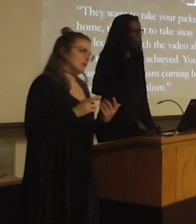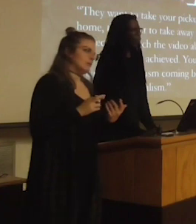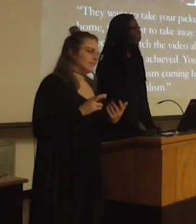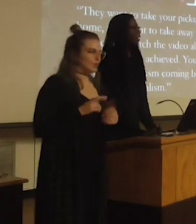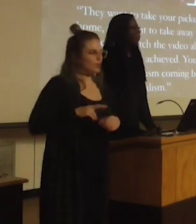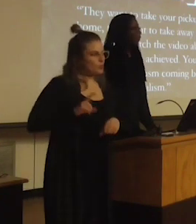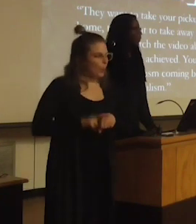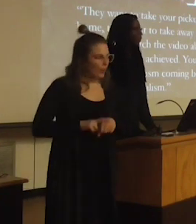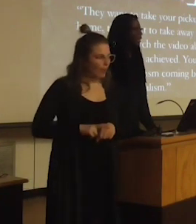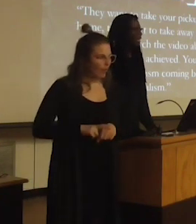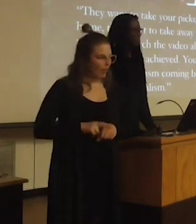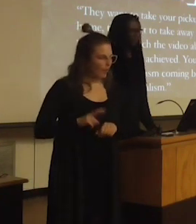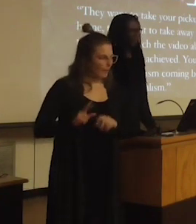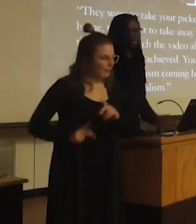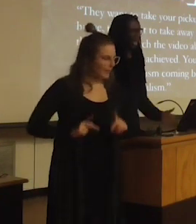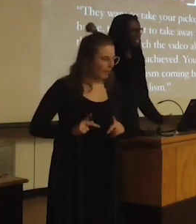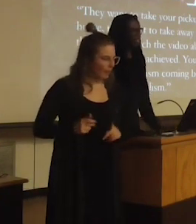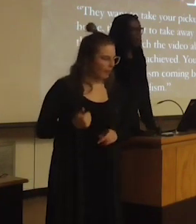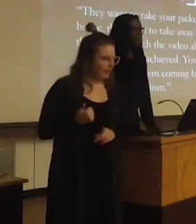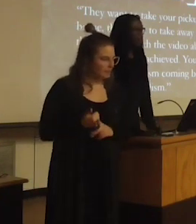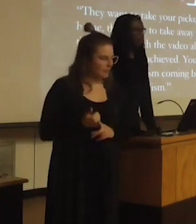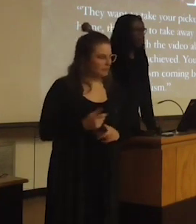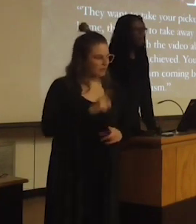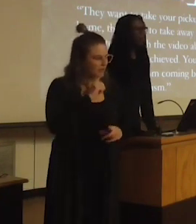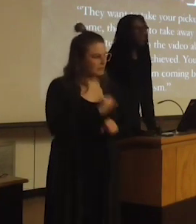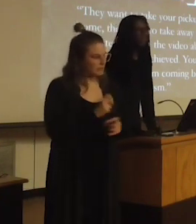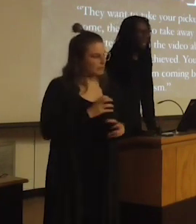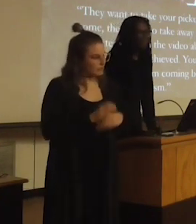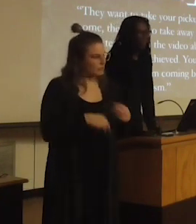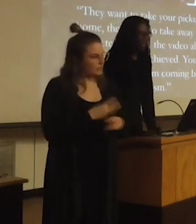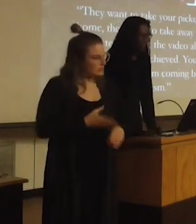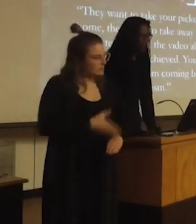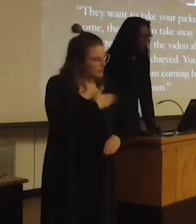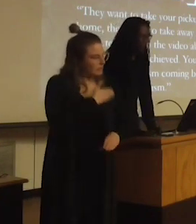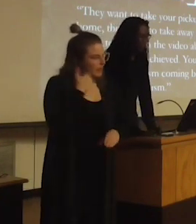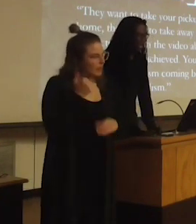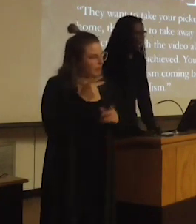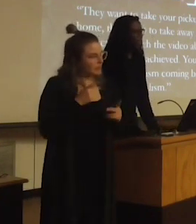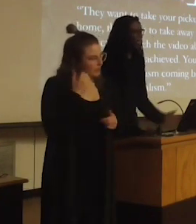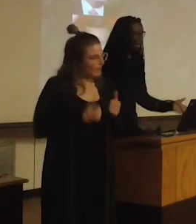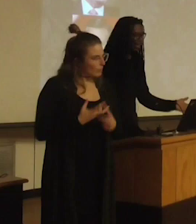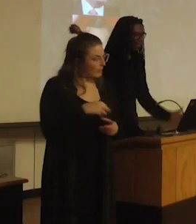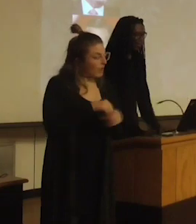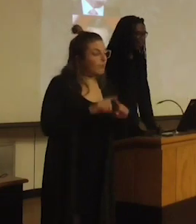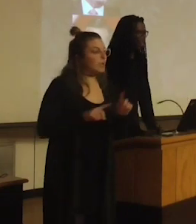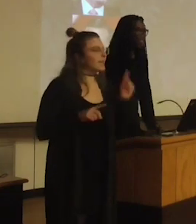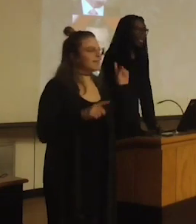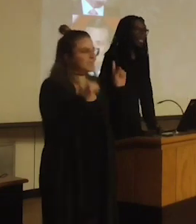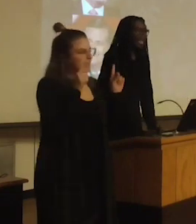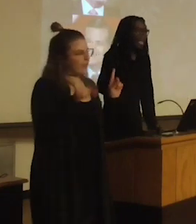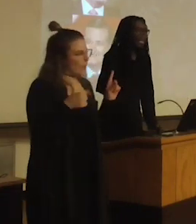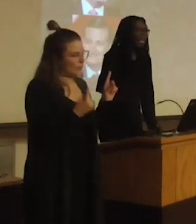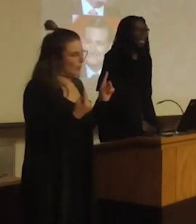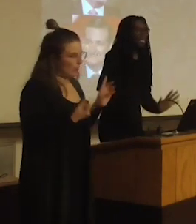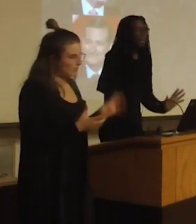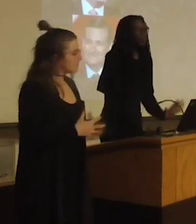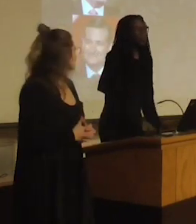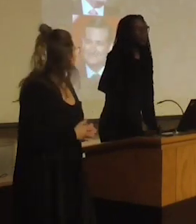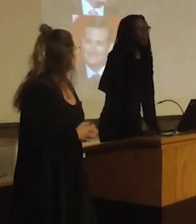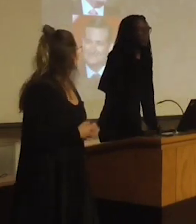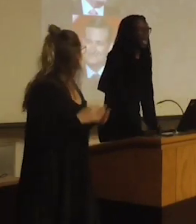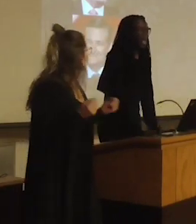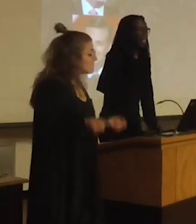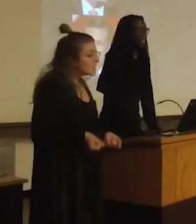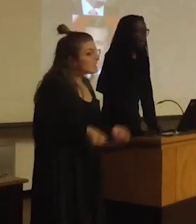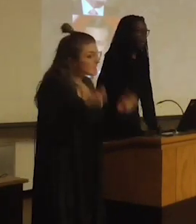them, normal people who just actually want the world to be better for everyone involved. But he's not the only one. Like I said,